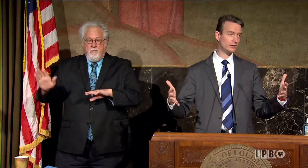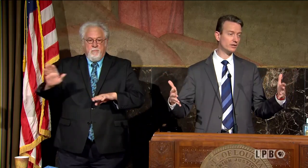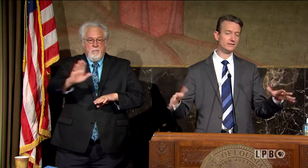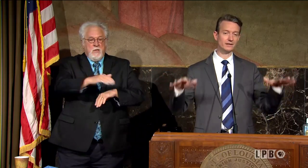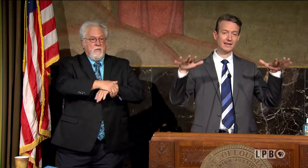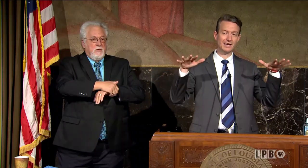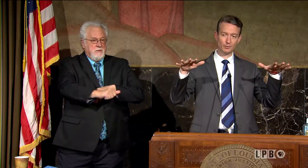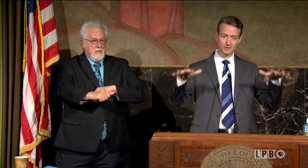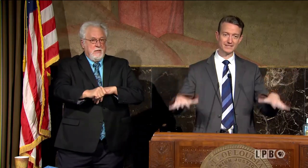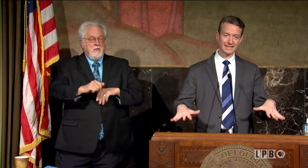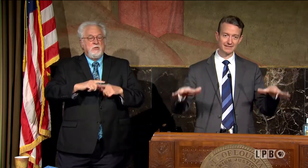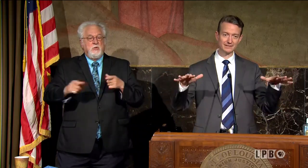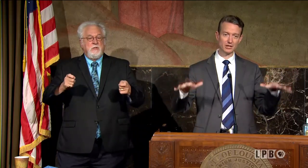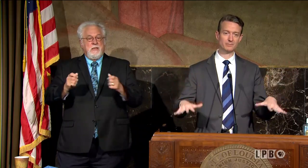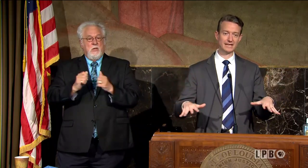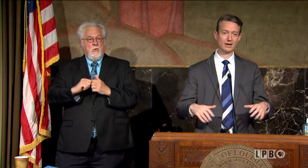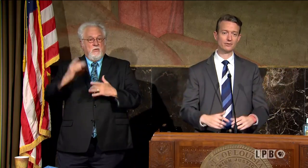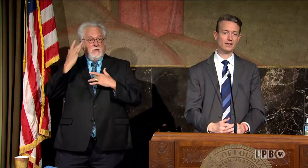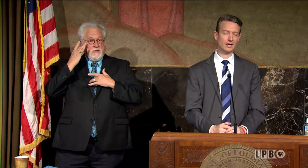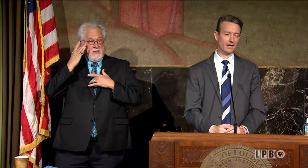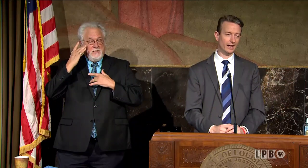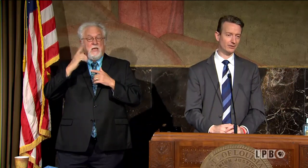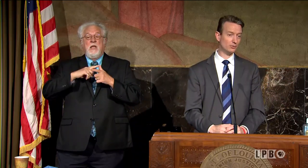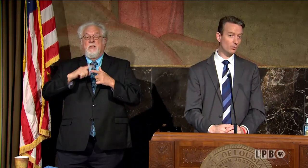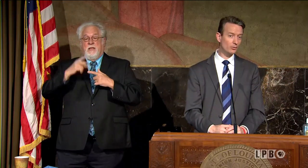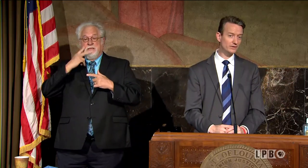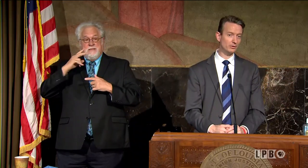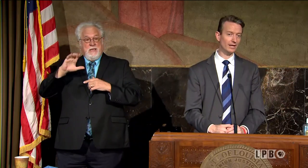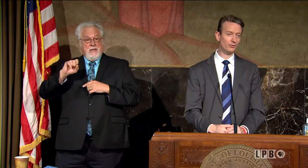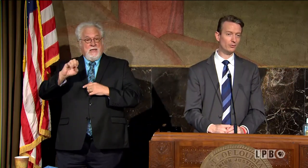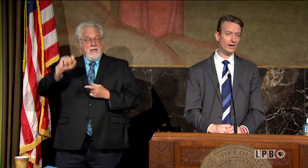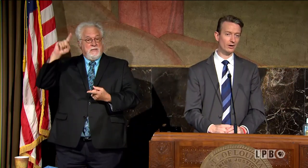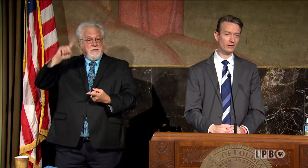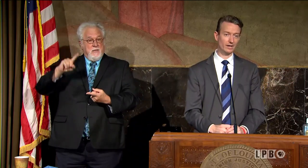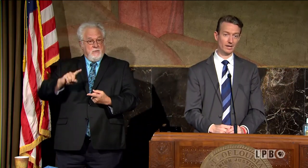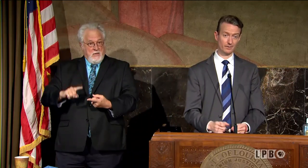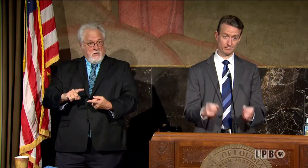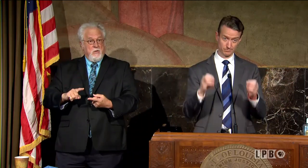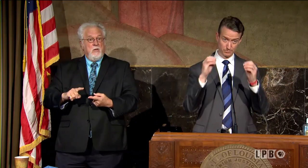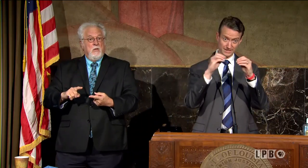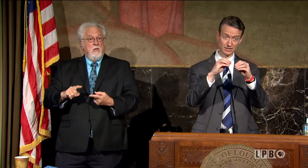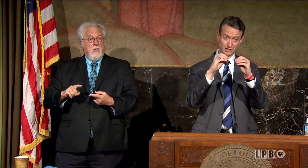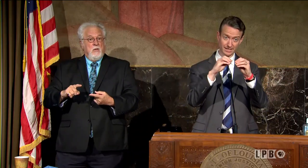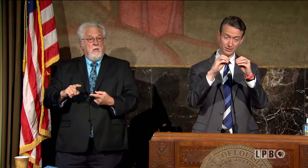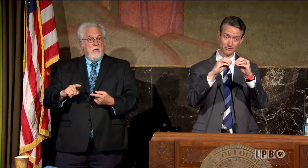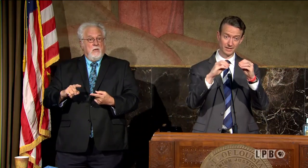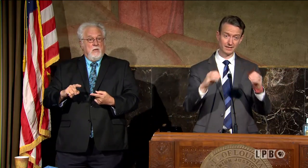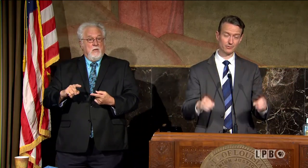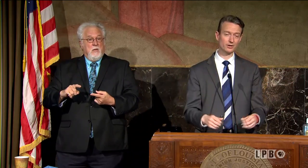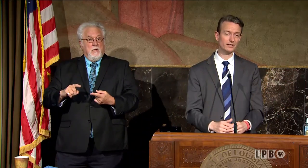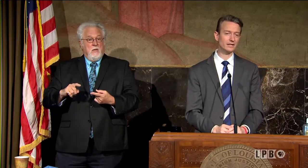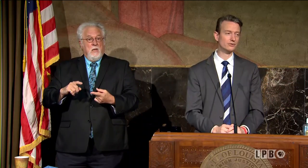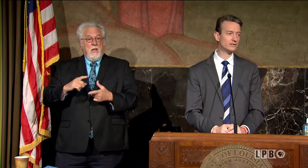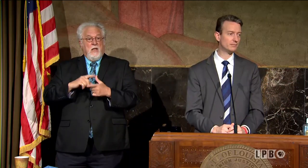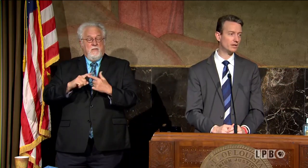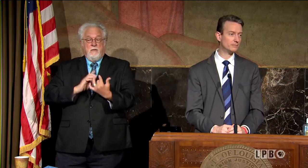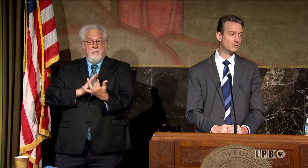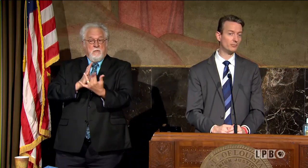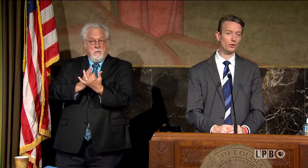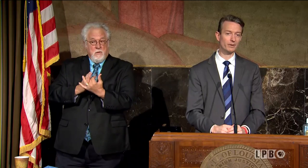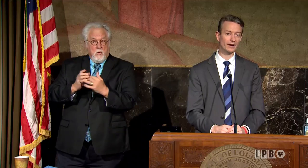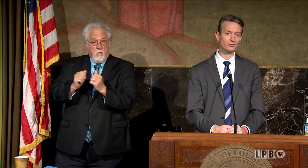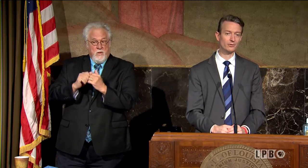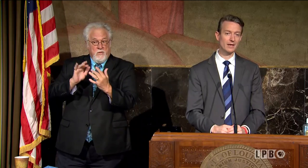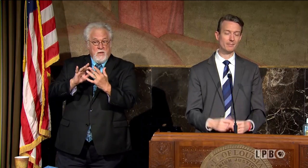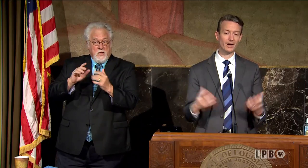the contact tracing. And when we see cases come down to a more reasonable level where potentially intervening through contact tracing becomes